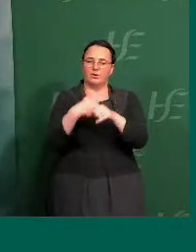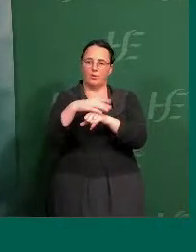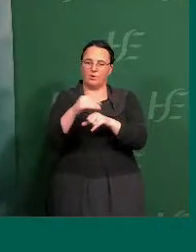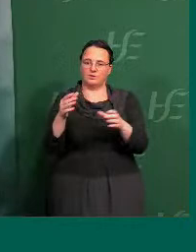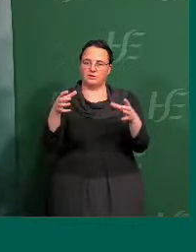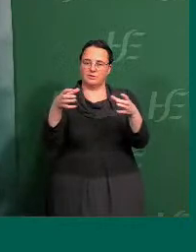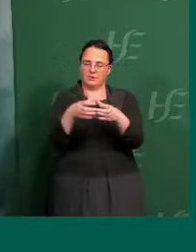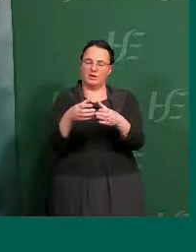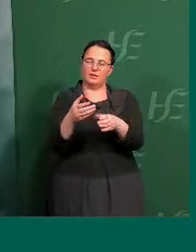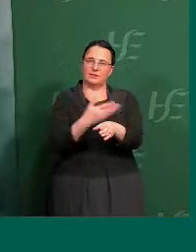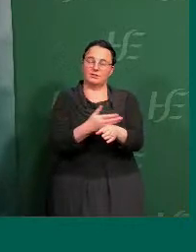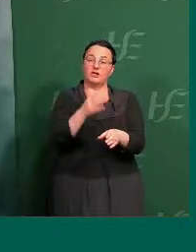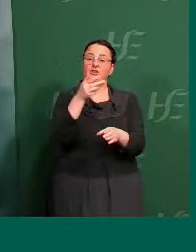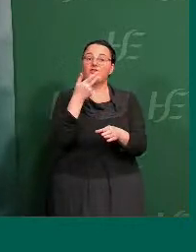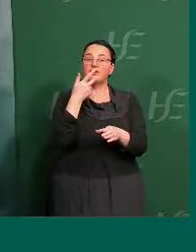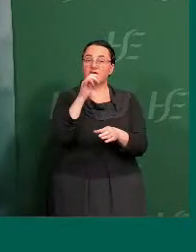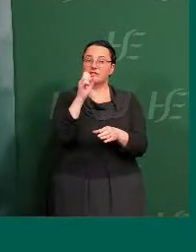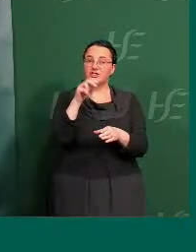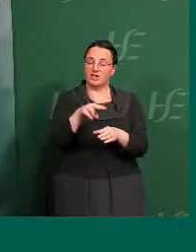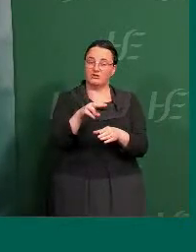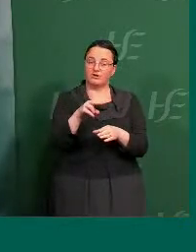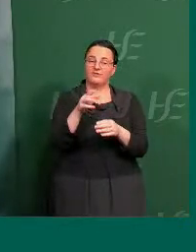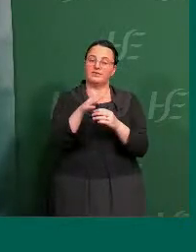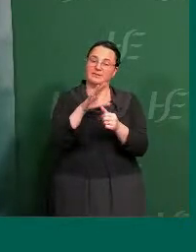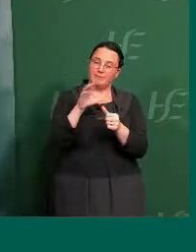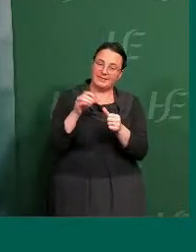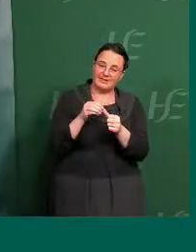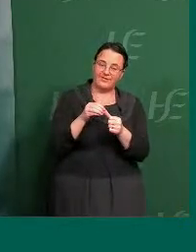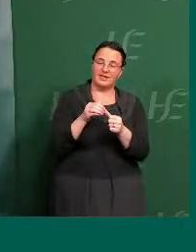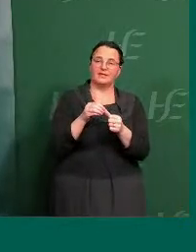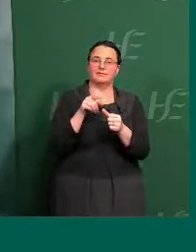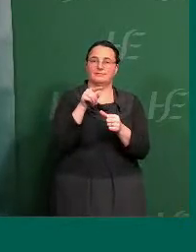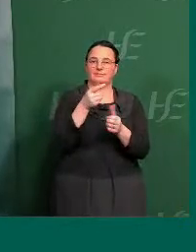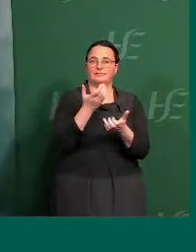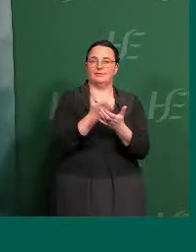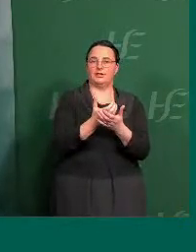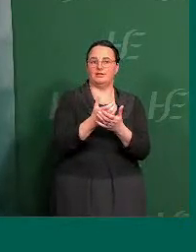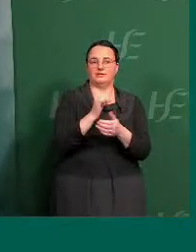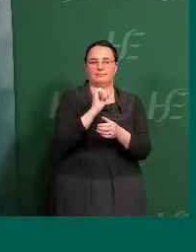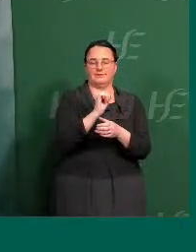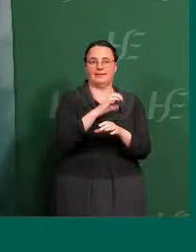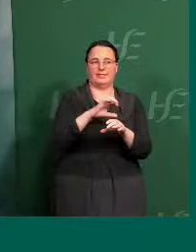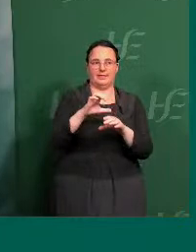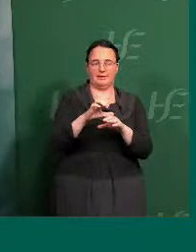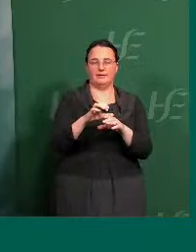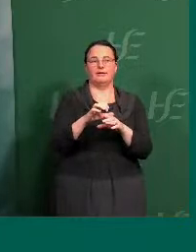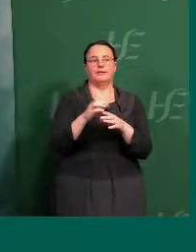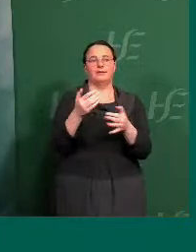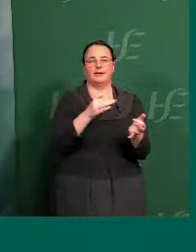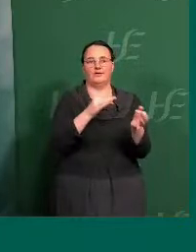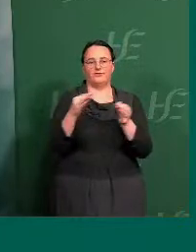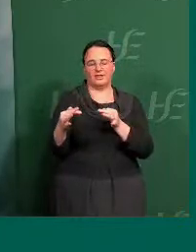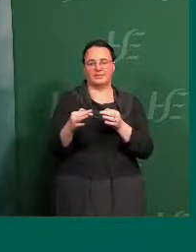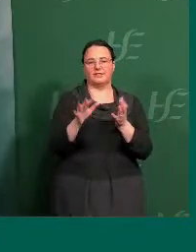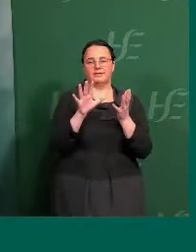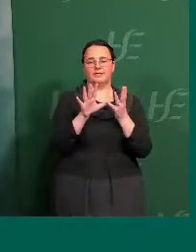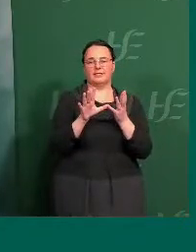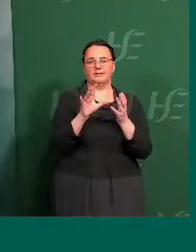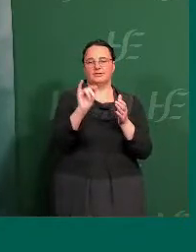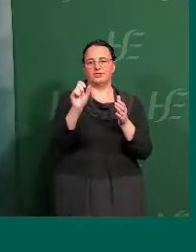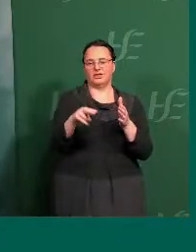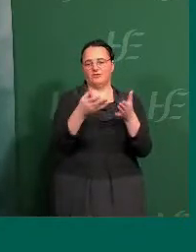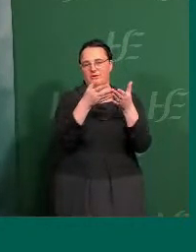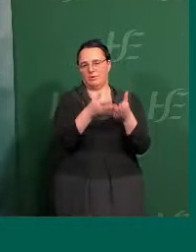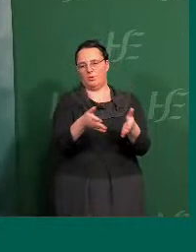of January with dedicated clinics in our vaccination centres. Then we will open up for all the other children from the week commencing the 10th of